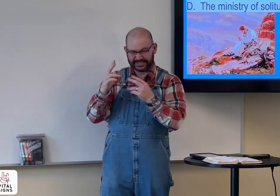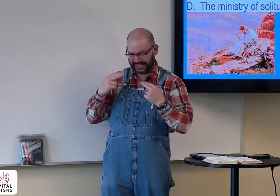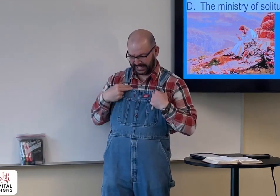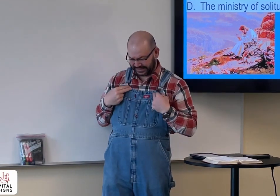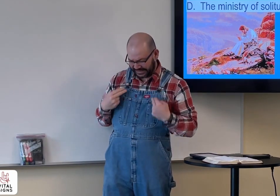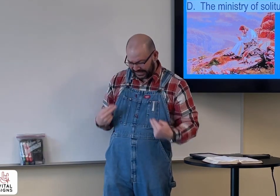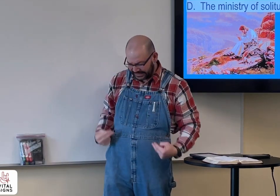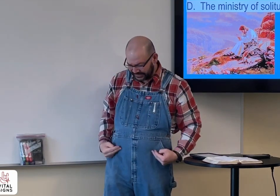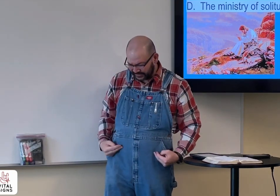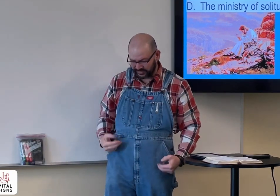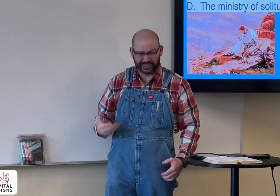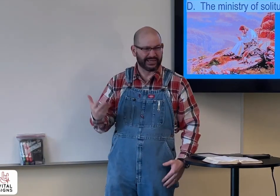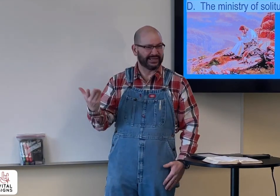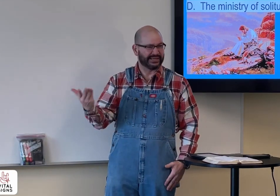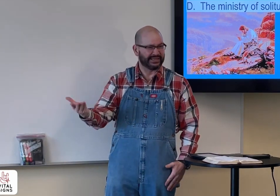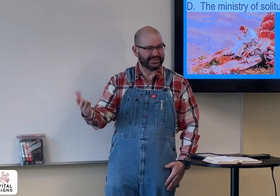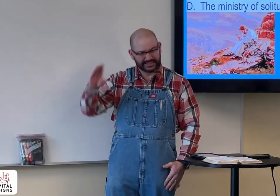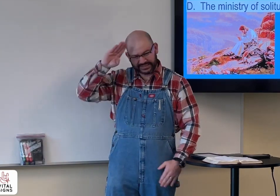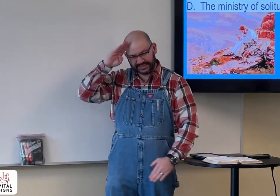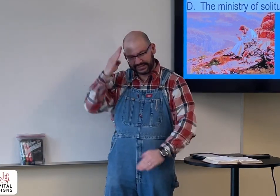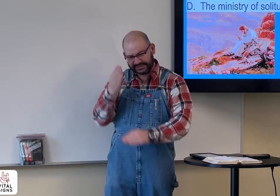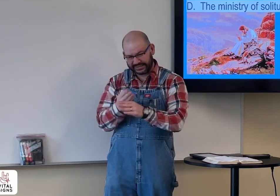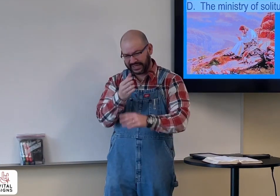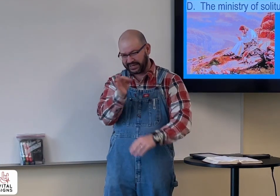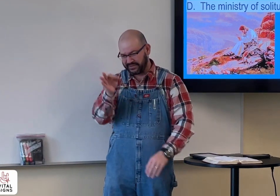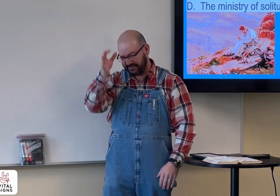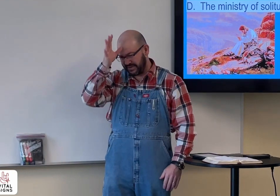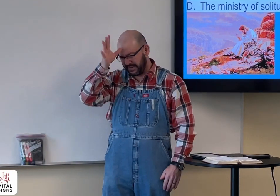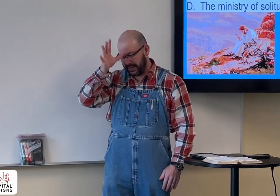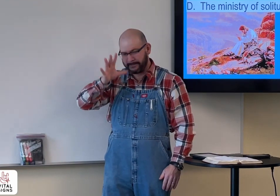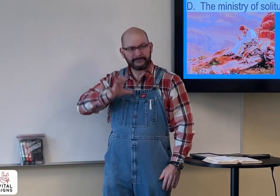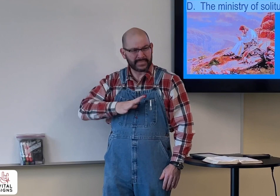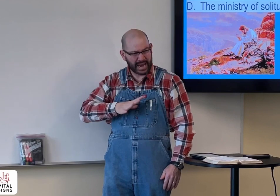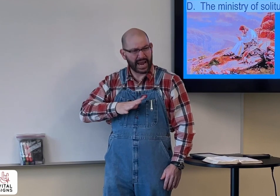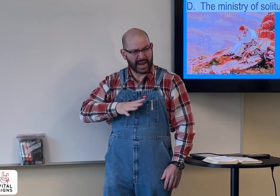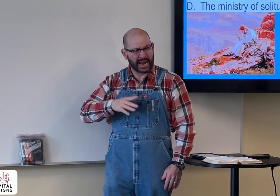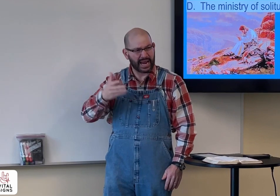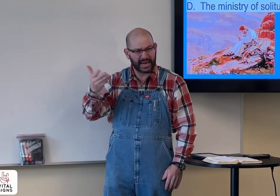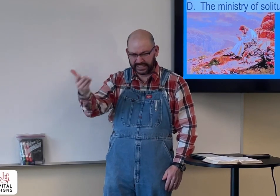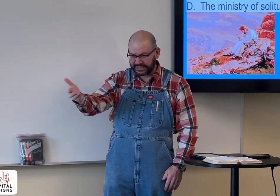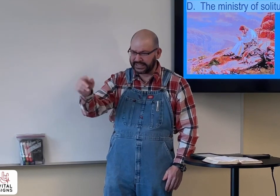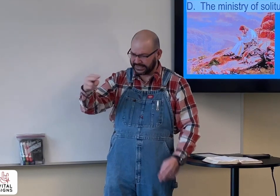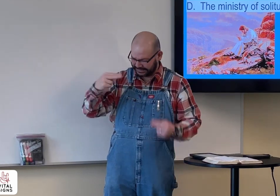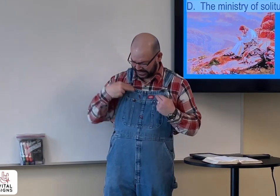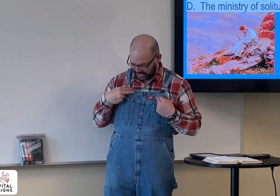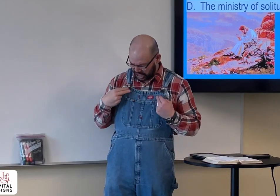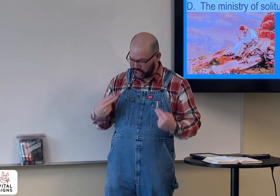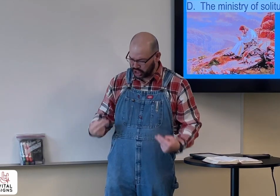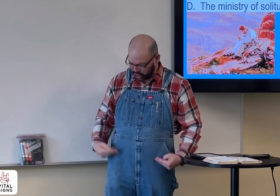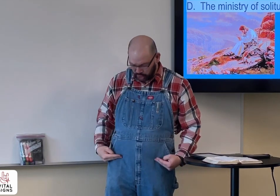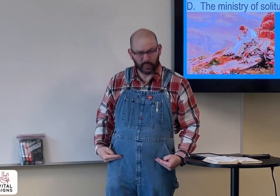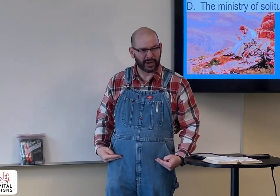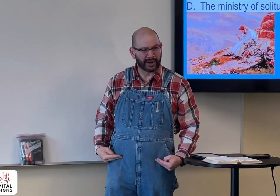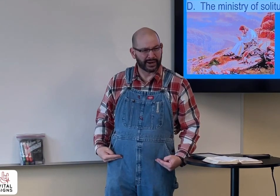Jesus. He's the healer. He's the Son of Man. He's